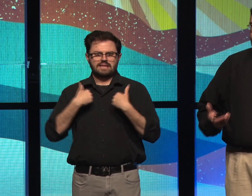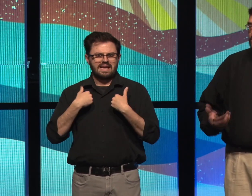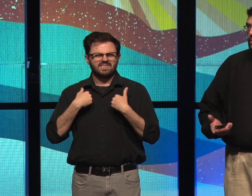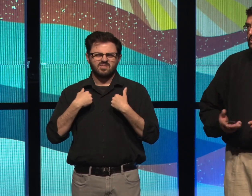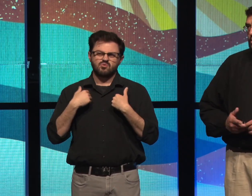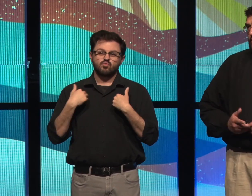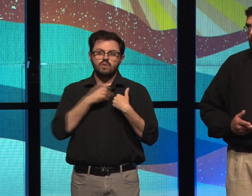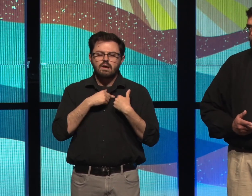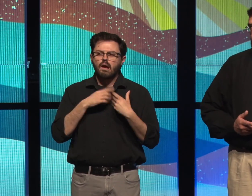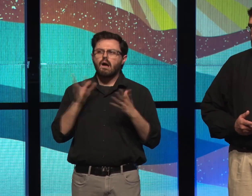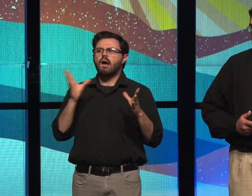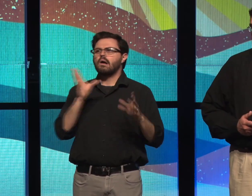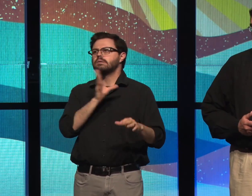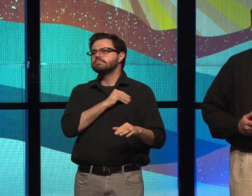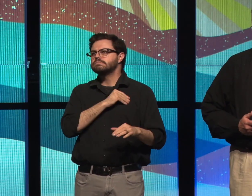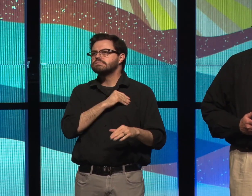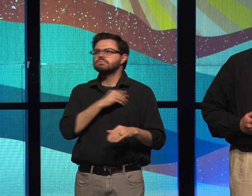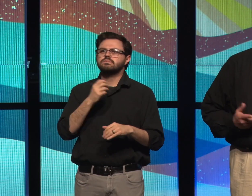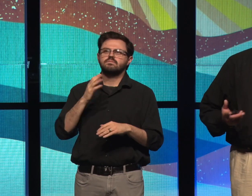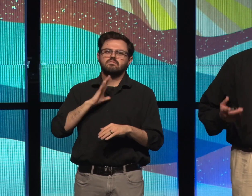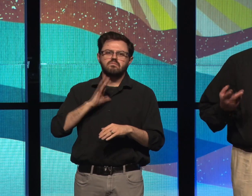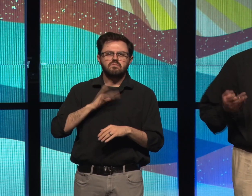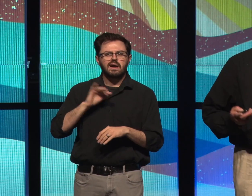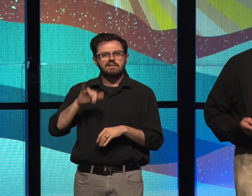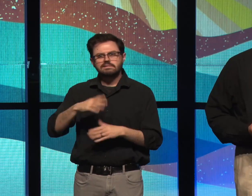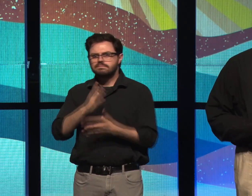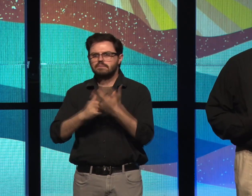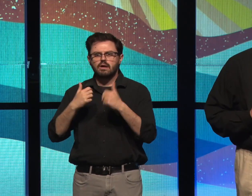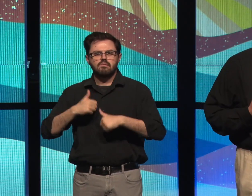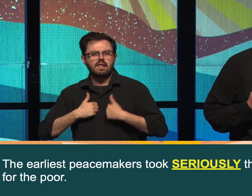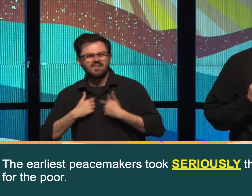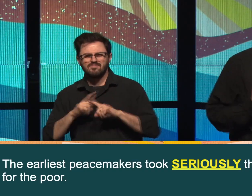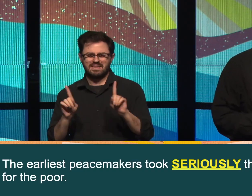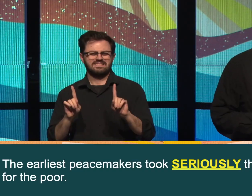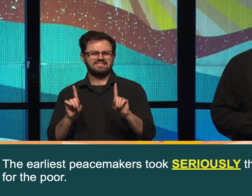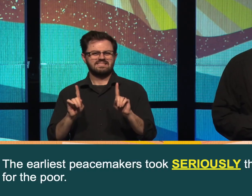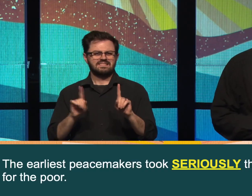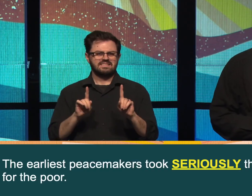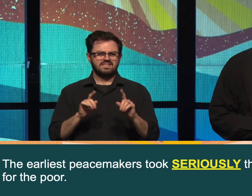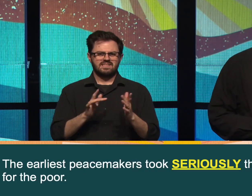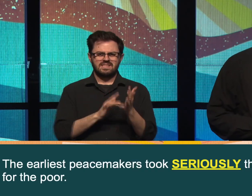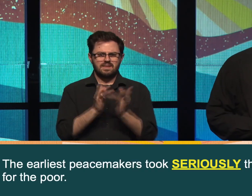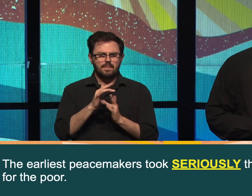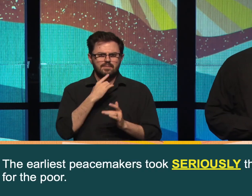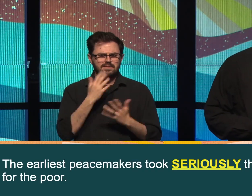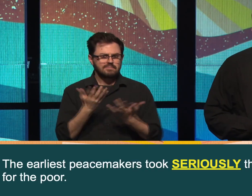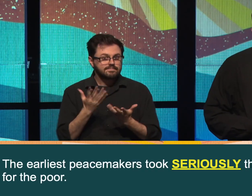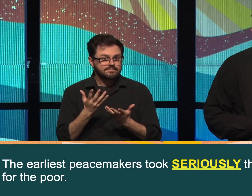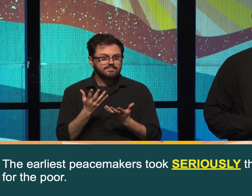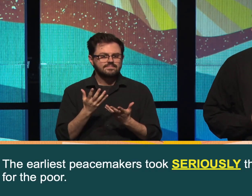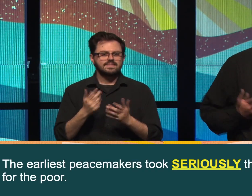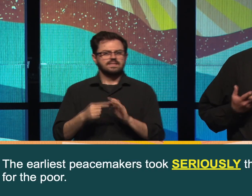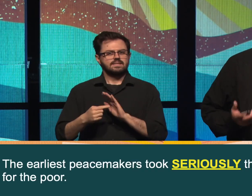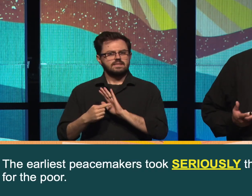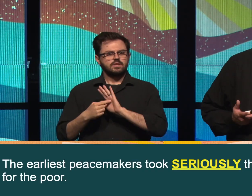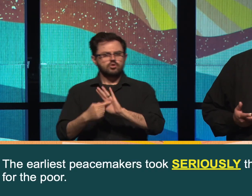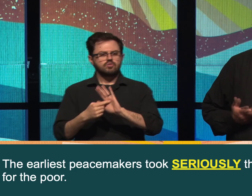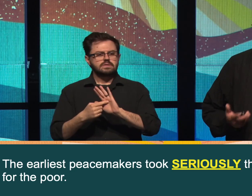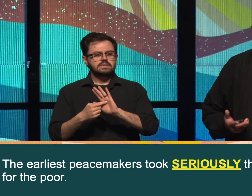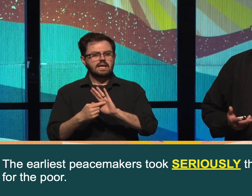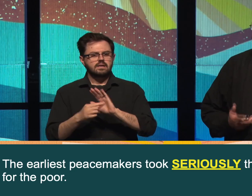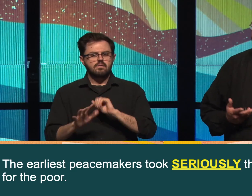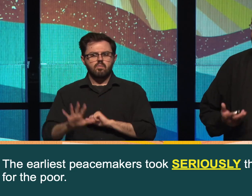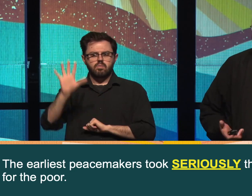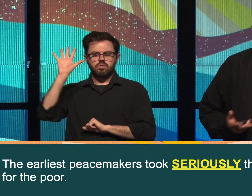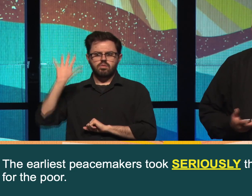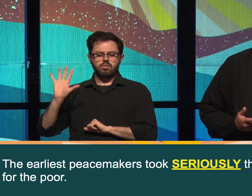But what does Scripture tell us about it? Scripture shows us that the earliest peacemakers took seriously